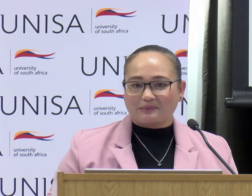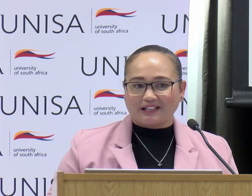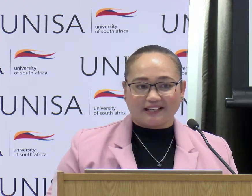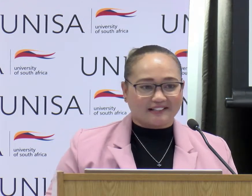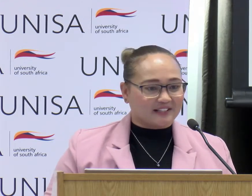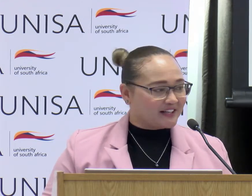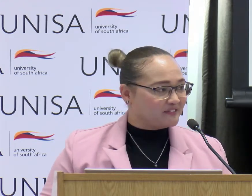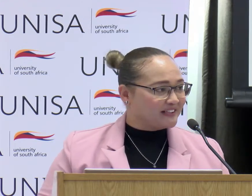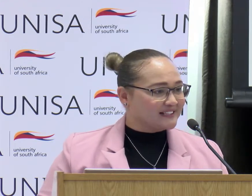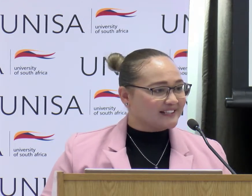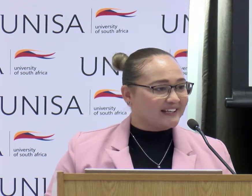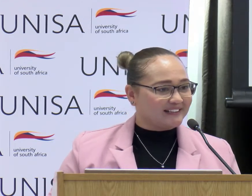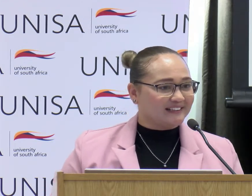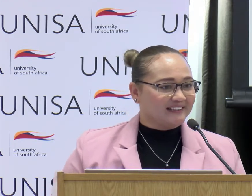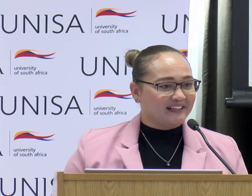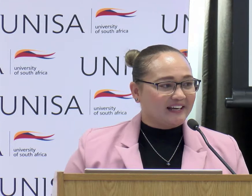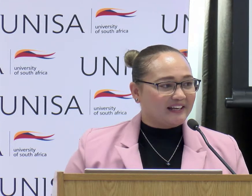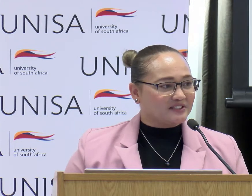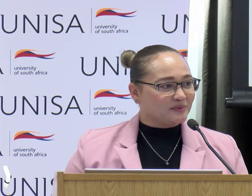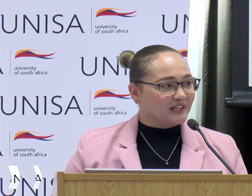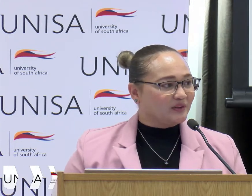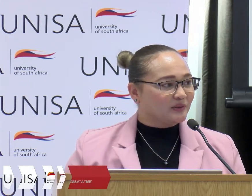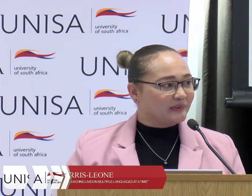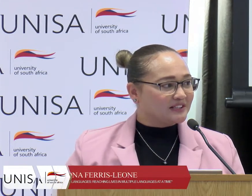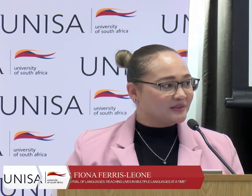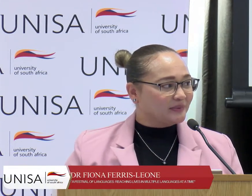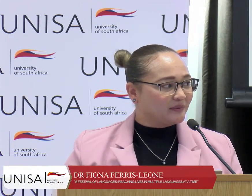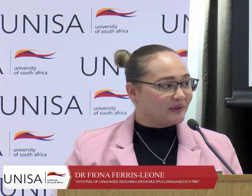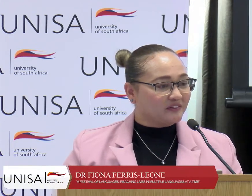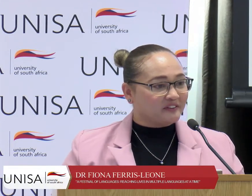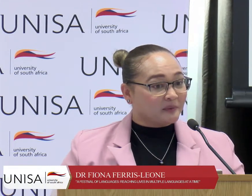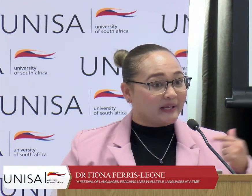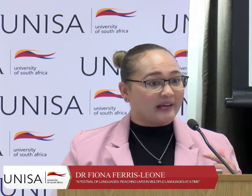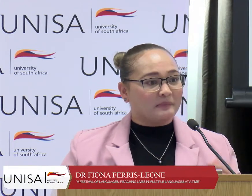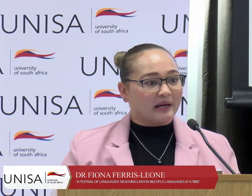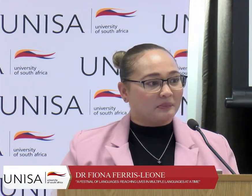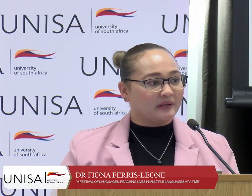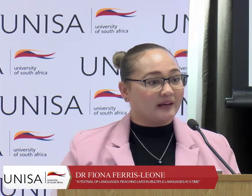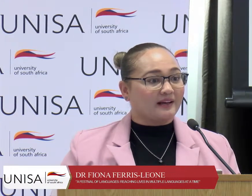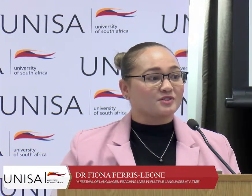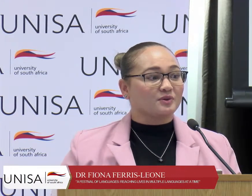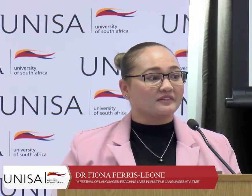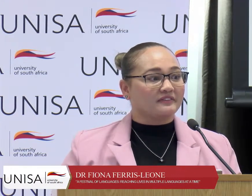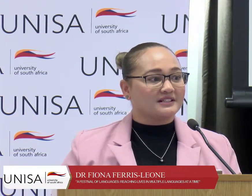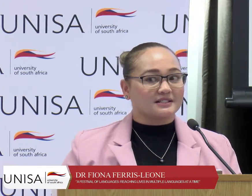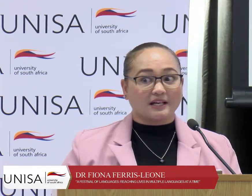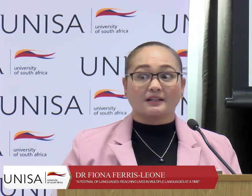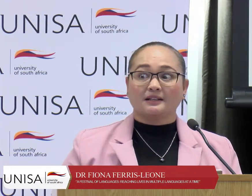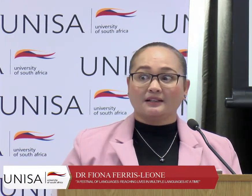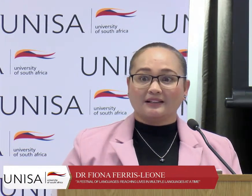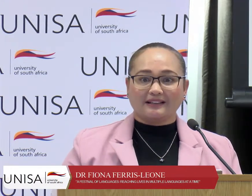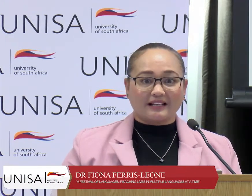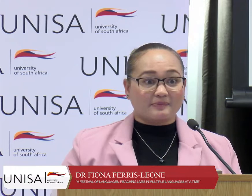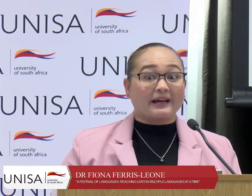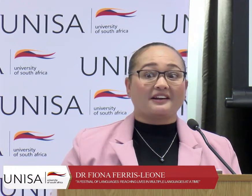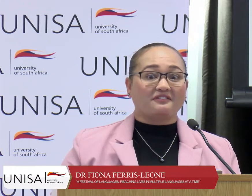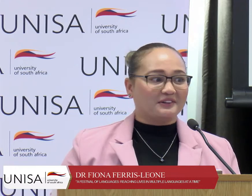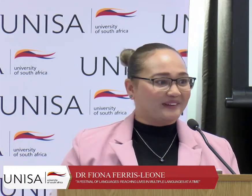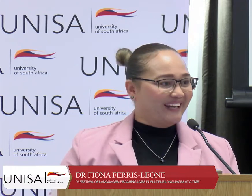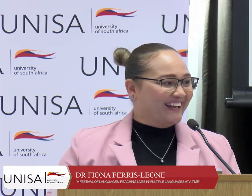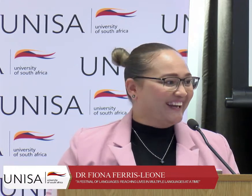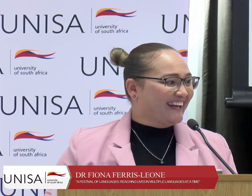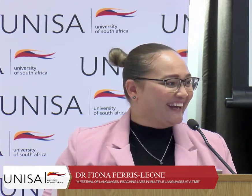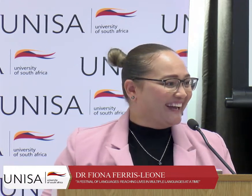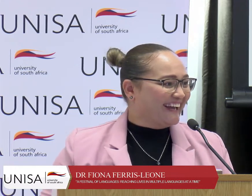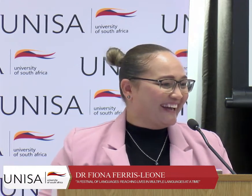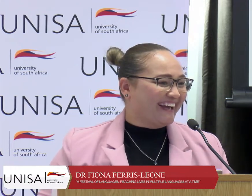been celebrating like South Africans, and it's really a good place to be. When Refilwe came up and I saw the face, I was like, that's my